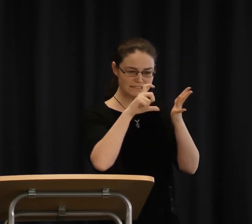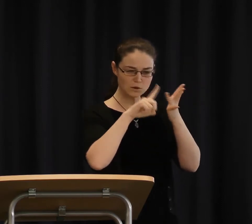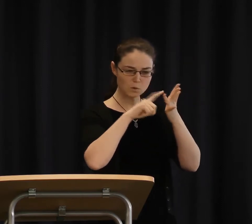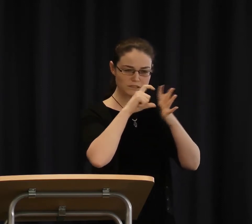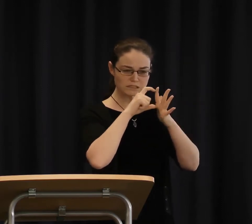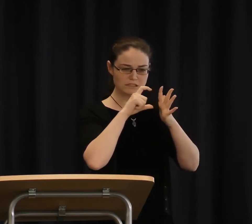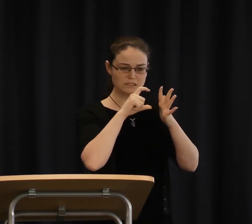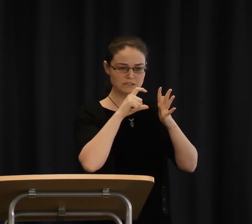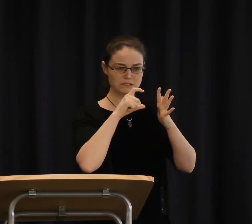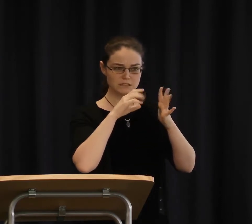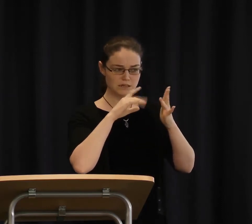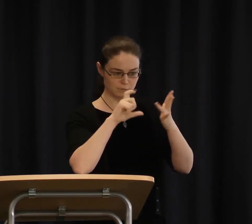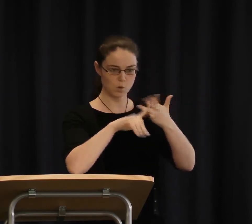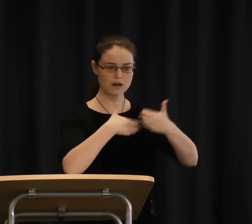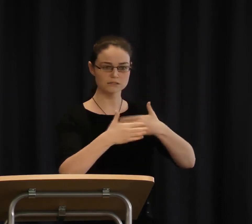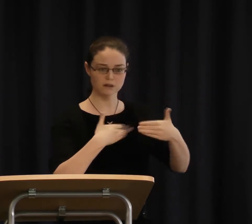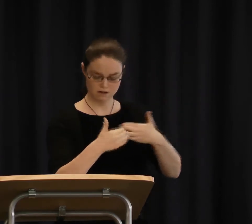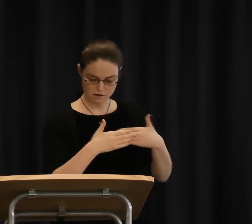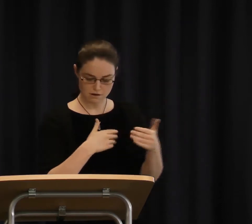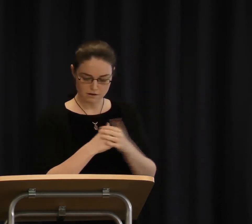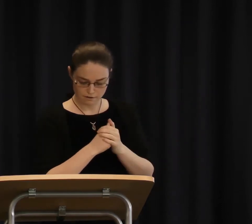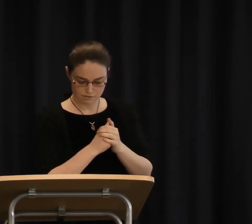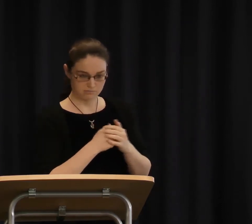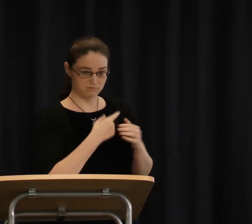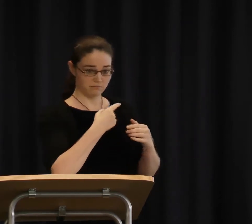on leave, and Phil Harper was the VCOD